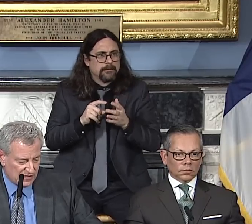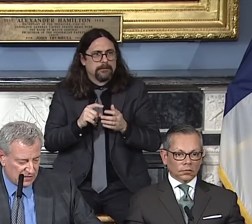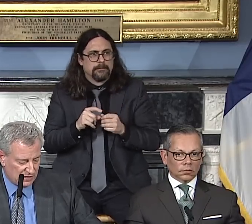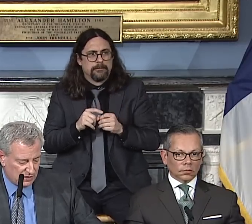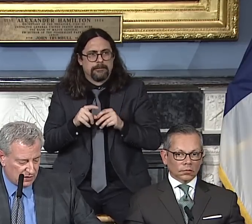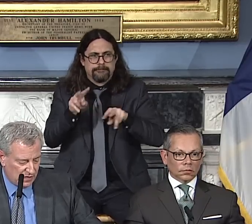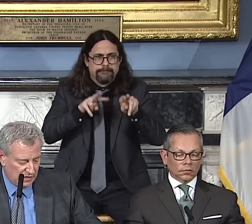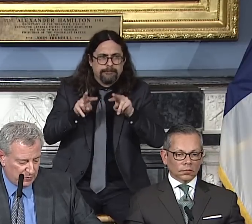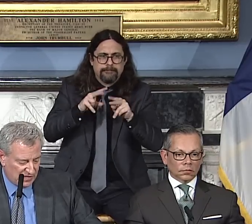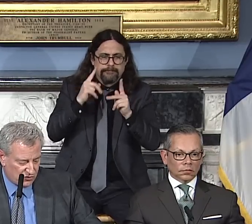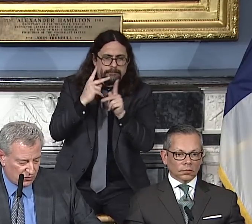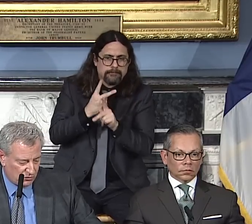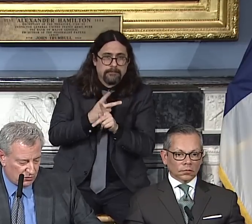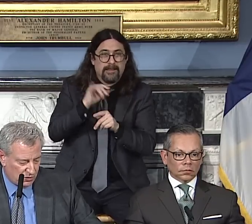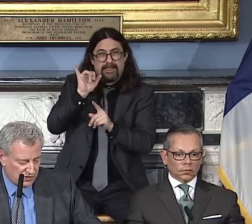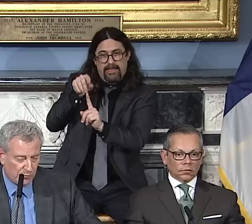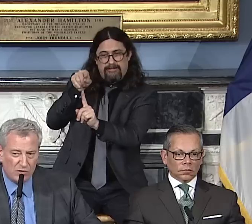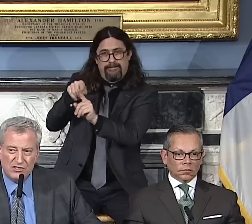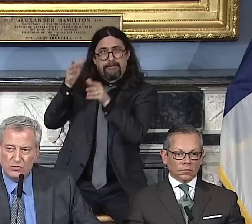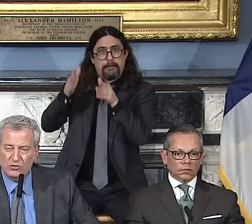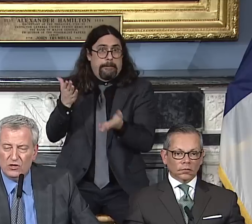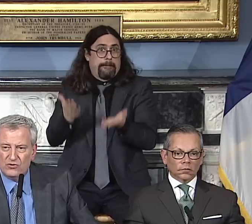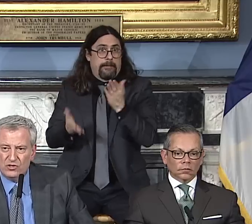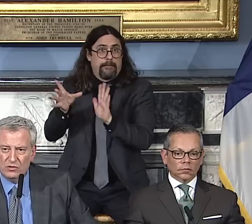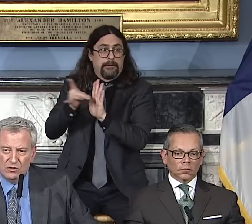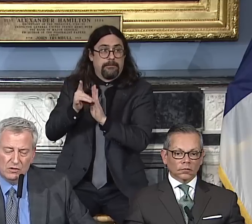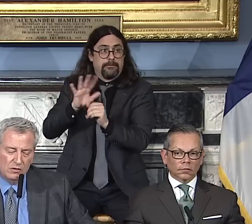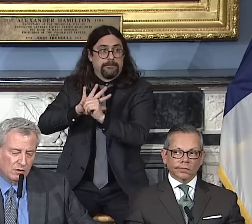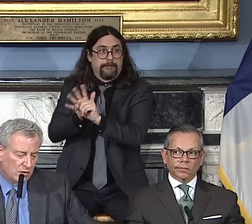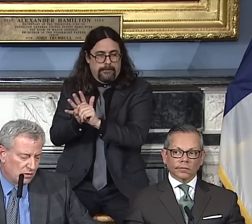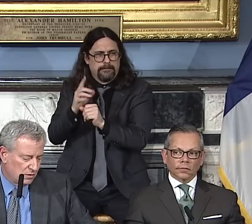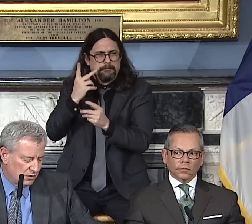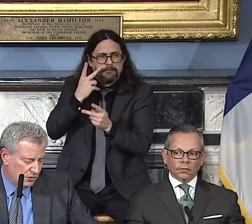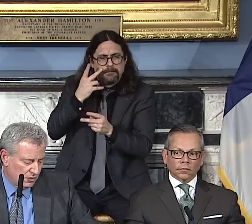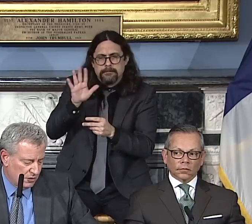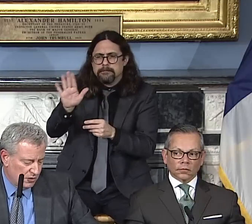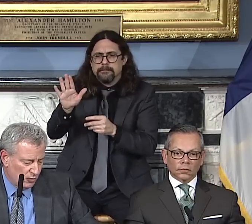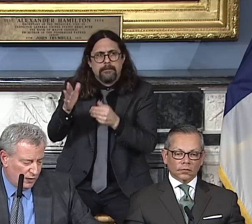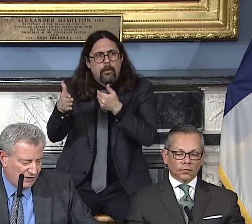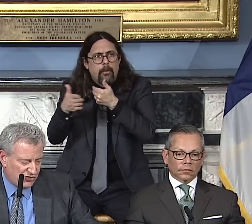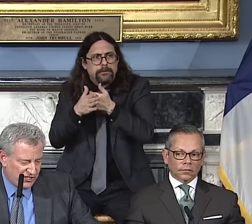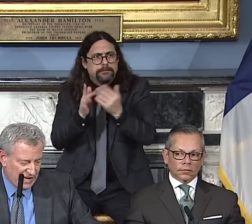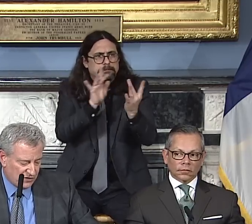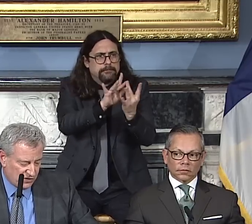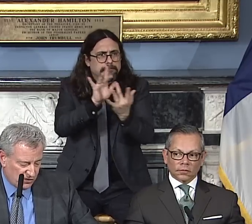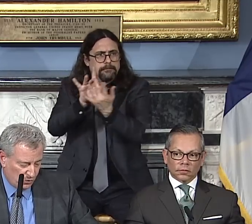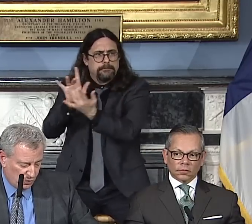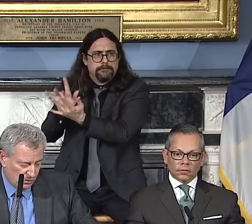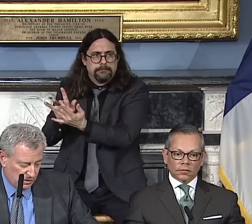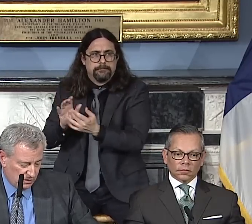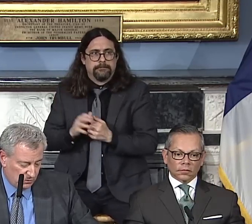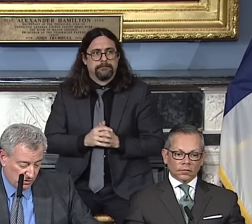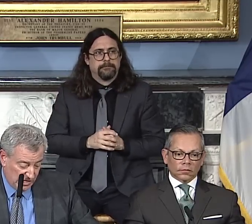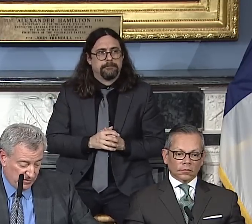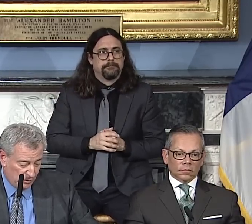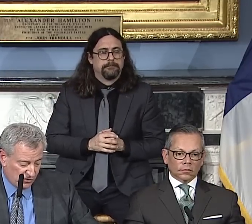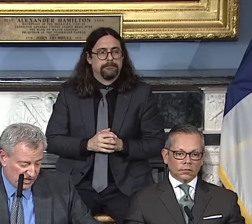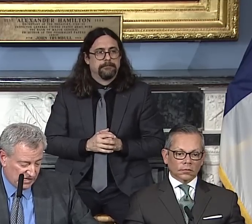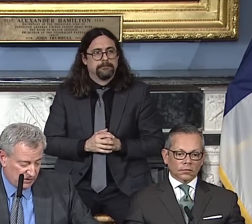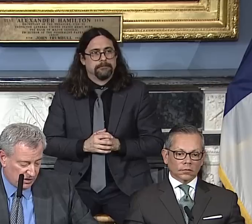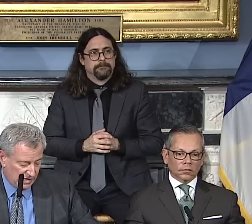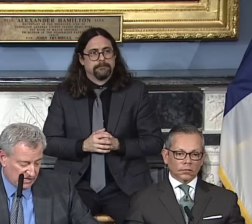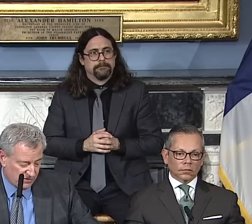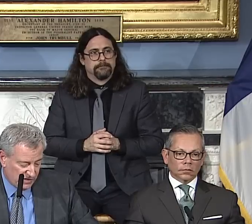the case in any potential temporary school closure. We have checked the school, and we'll keep